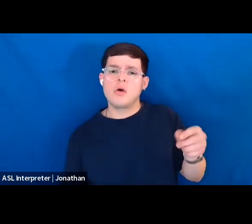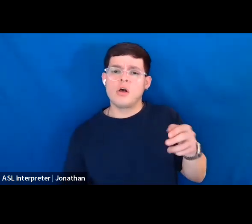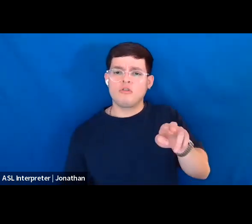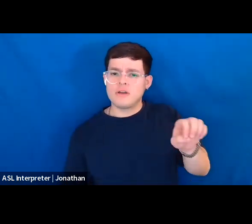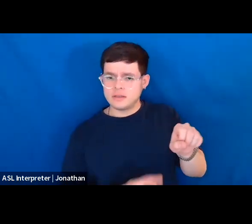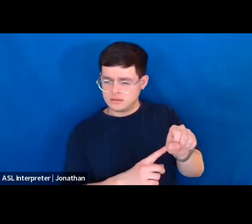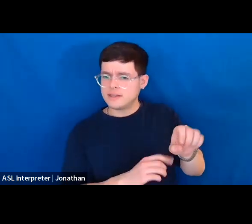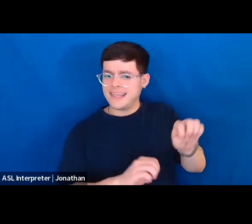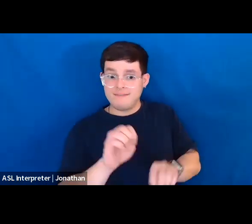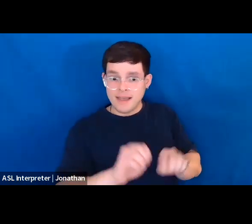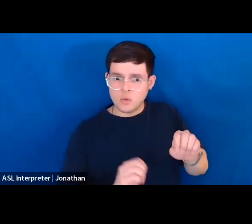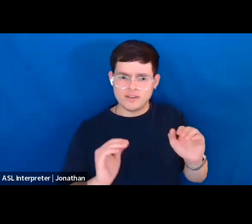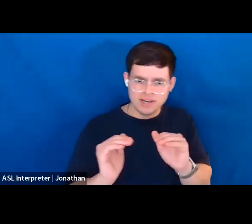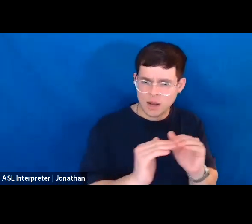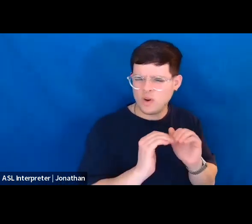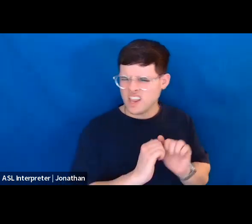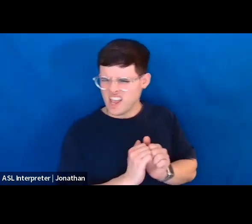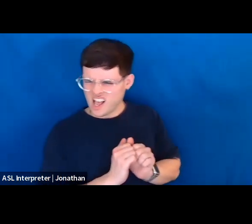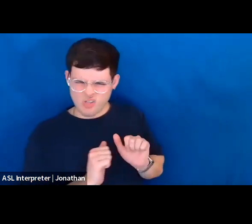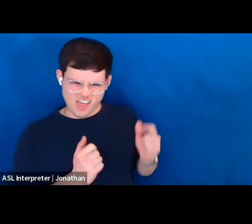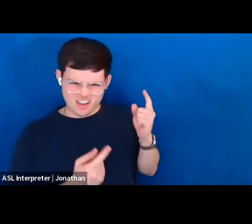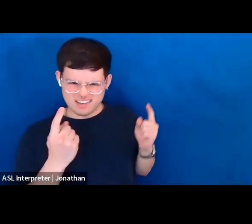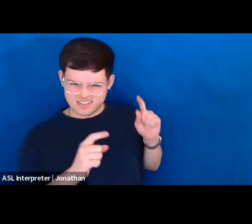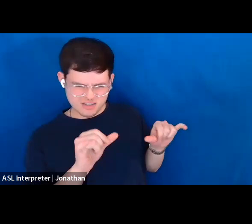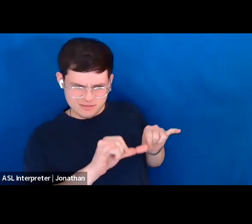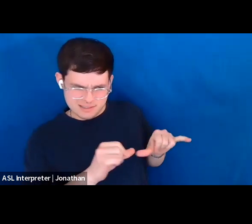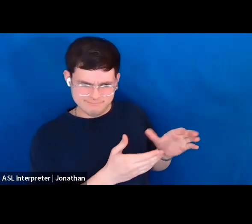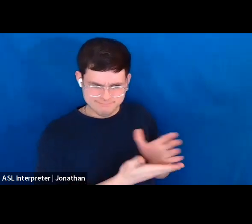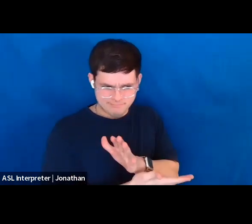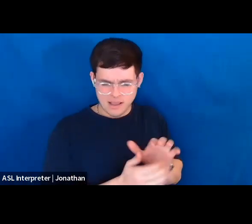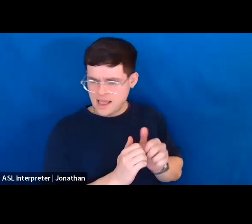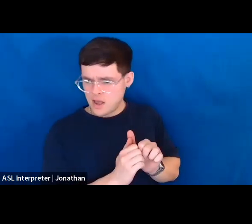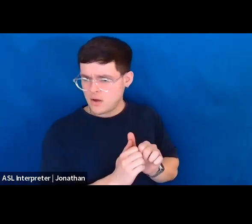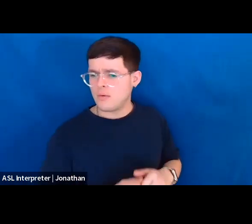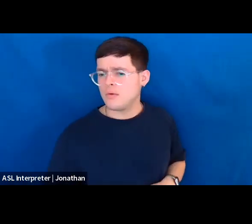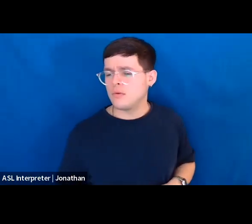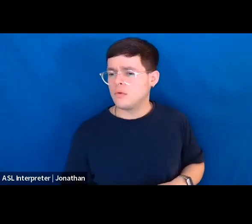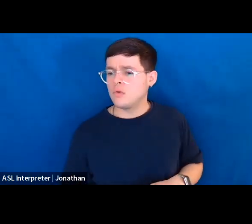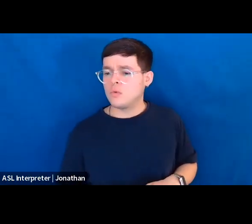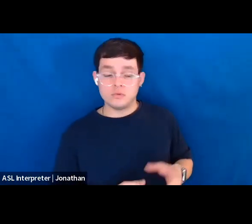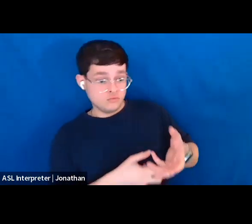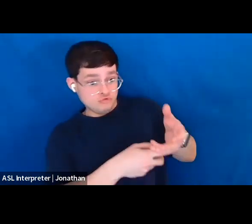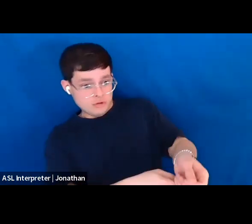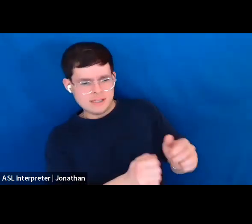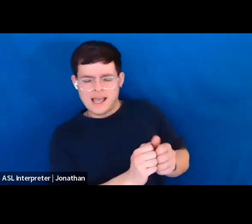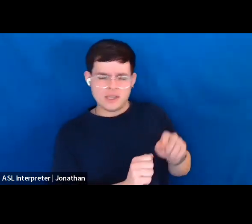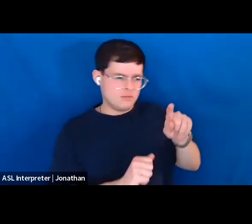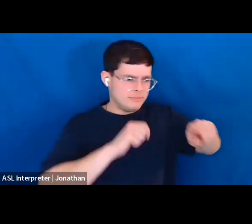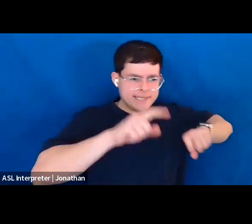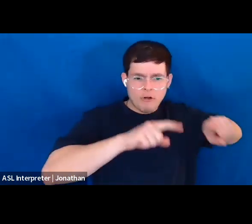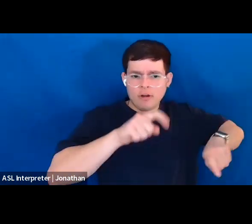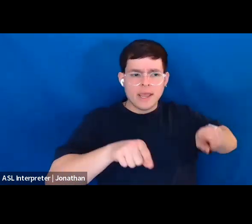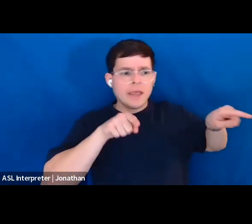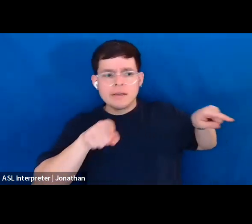evaluation of equity? What does it mean to interrogate trust between groups of